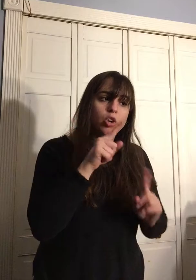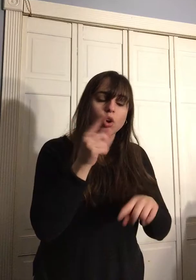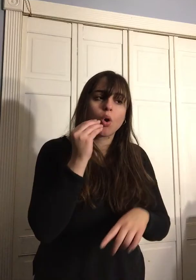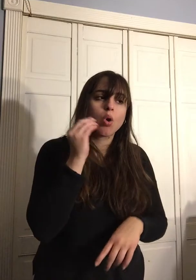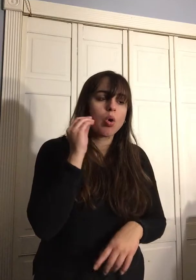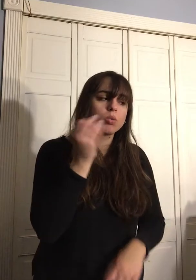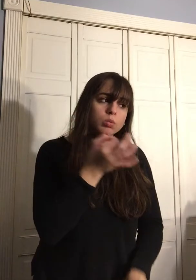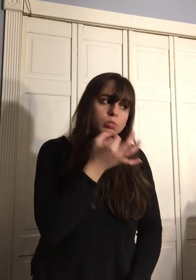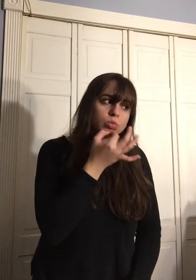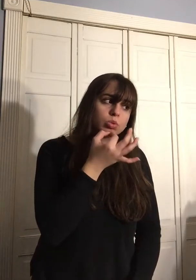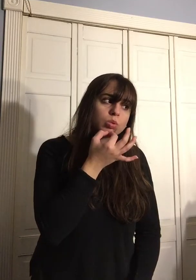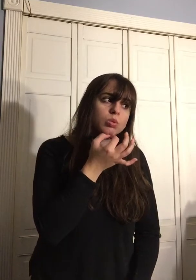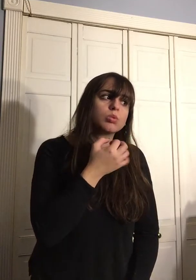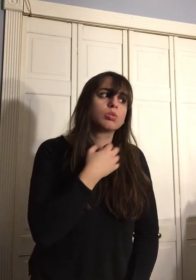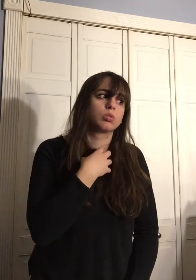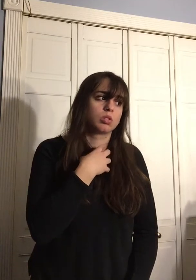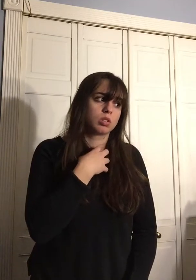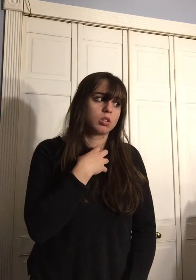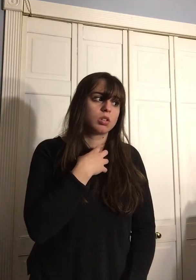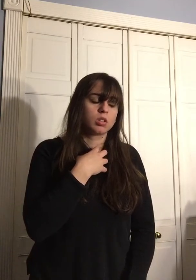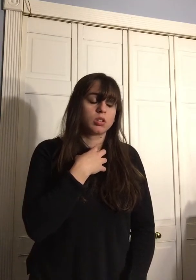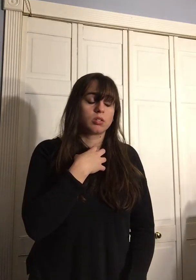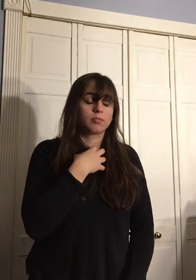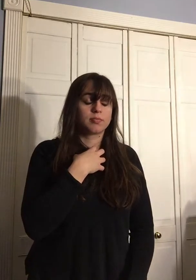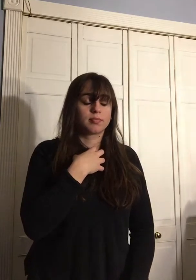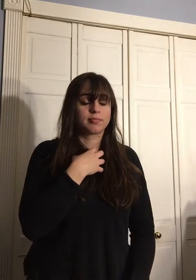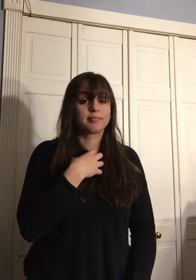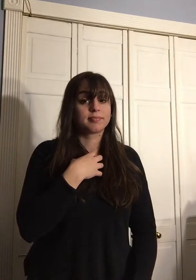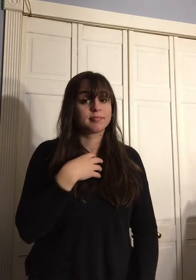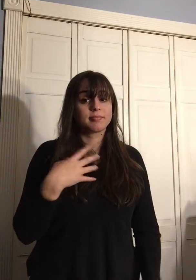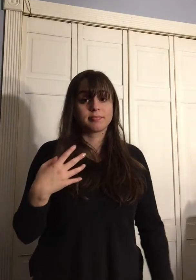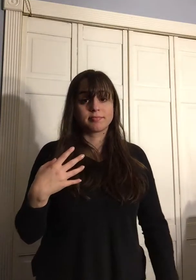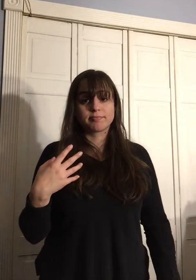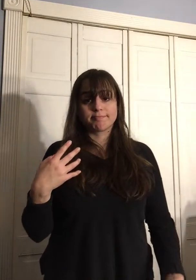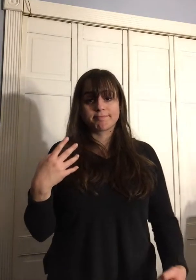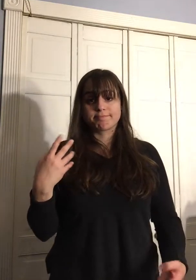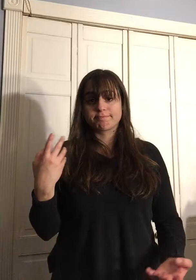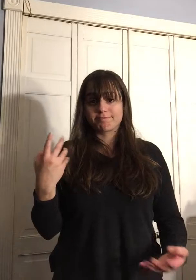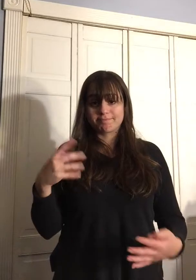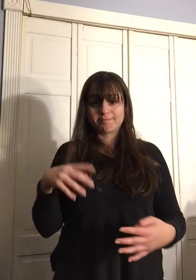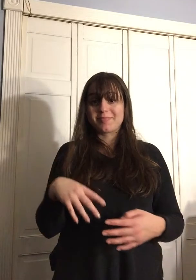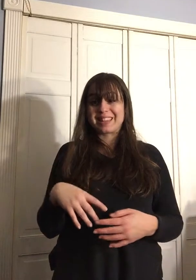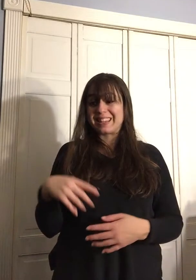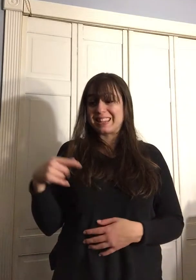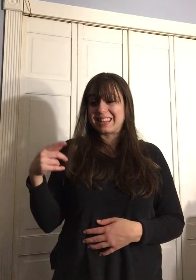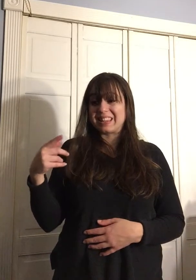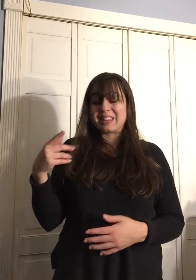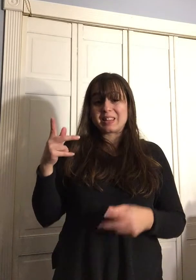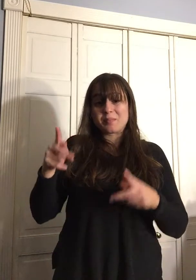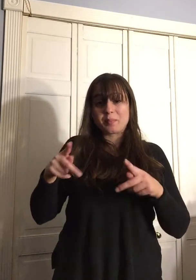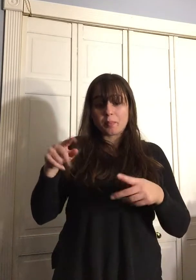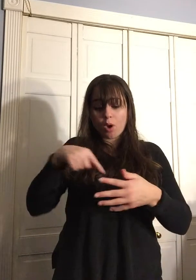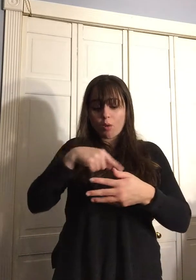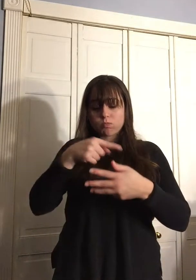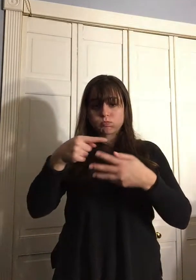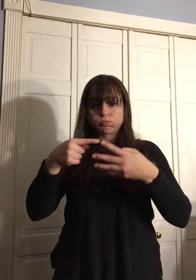She made sure that no one watches us, no one hears us, and quietly said, I hope you get better and go